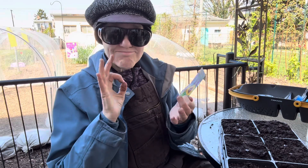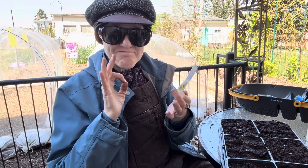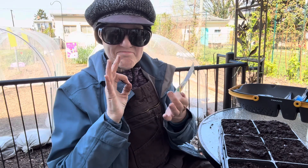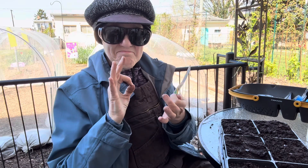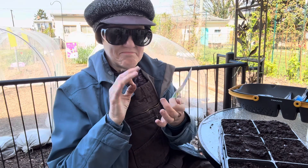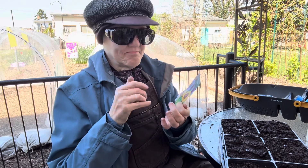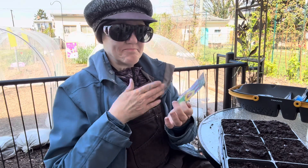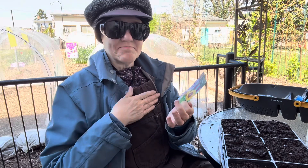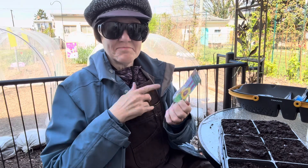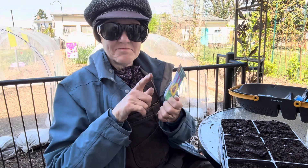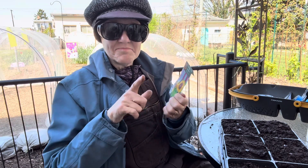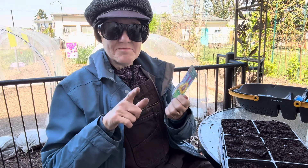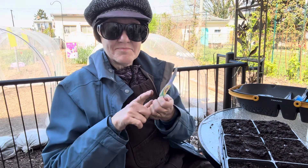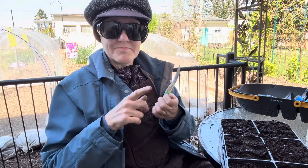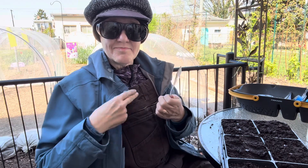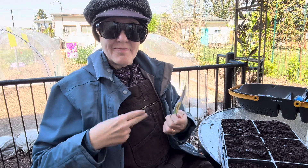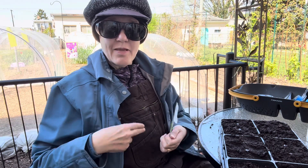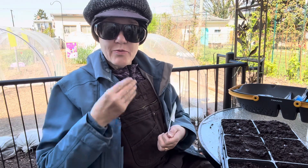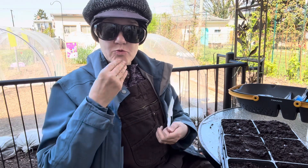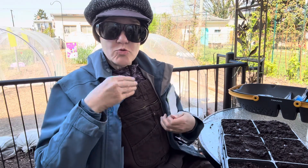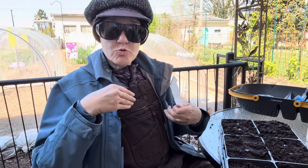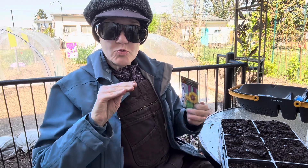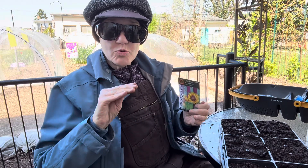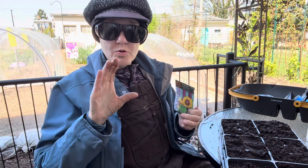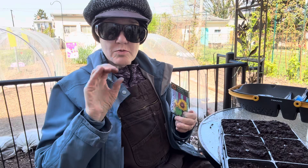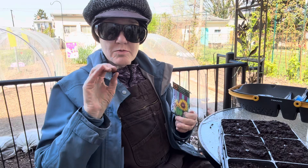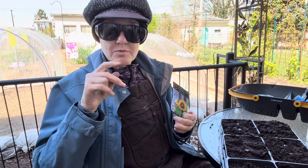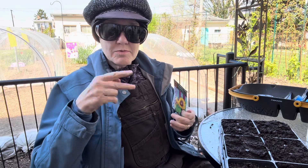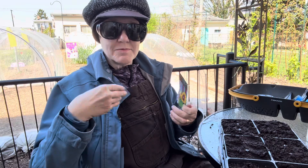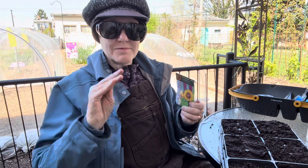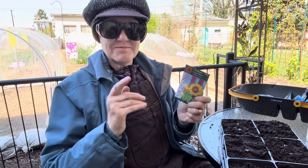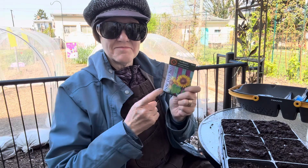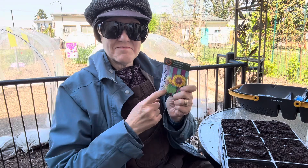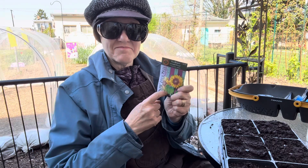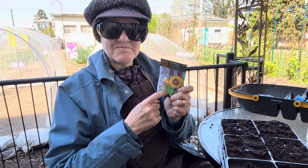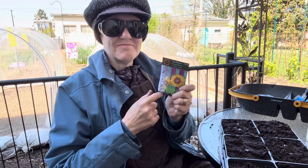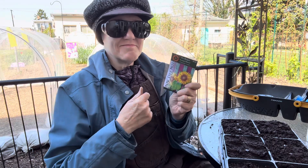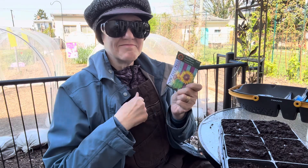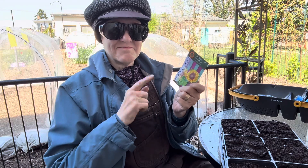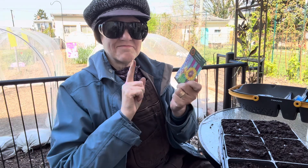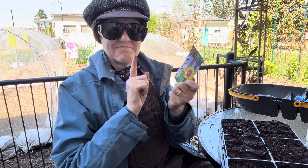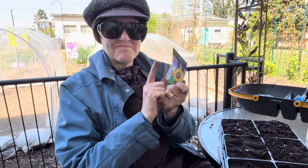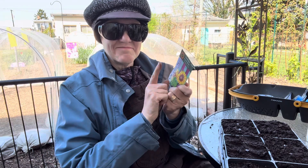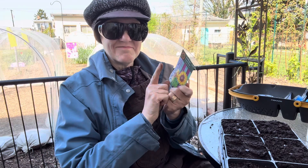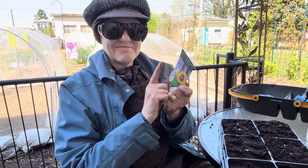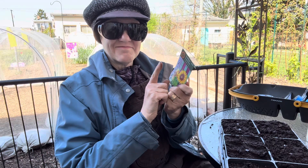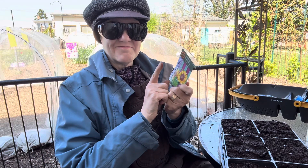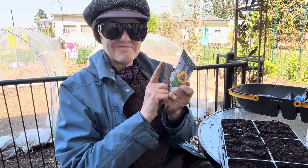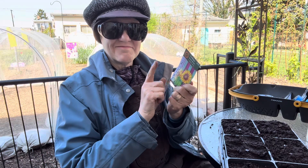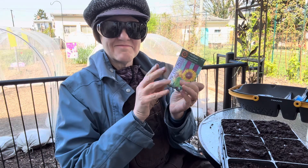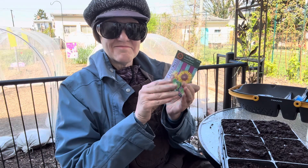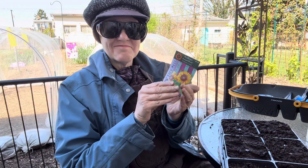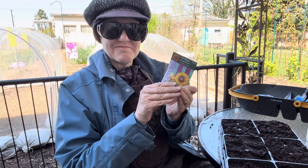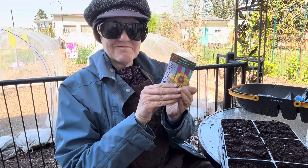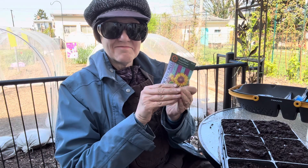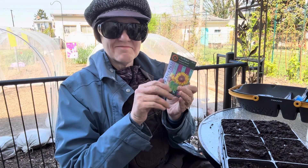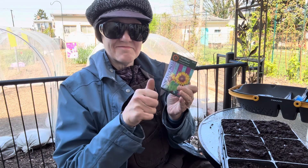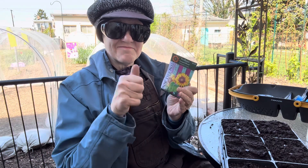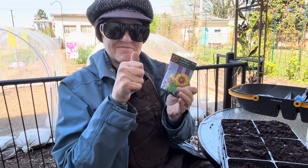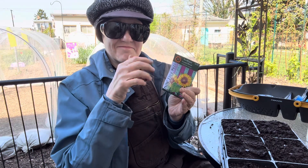beautiful seeds. They all look perfect. My local health food store co-op sells this brand. I've actually met one of